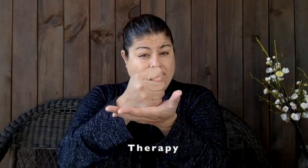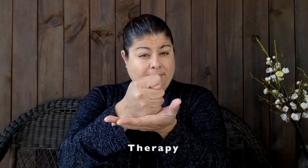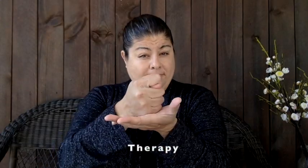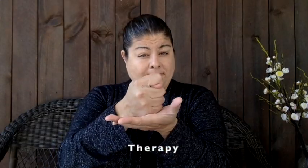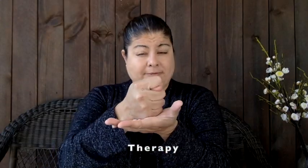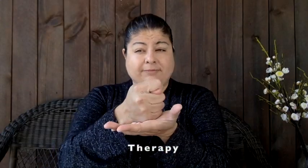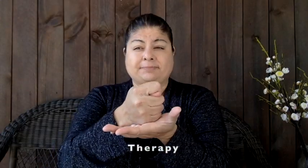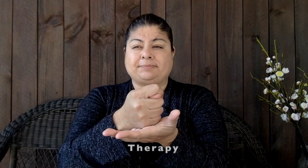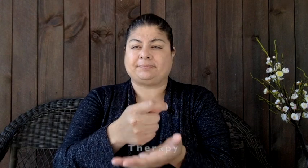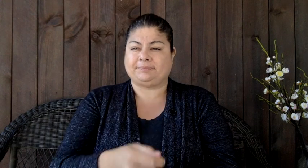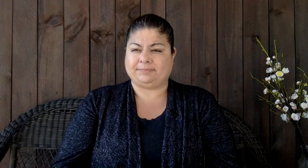therapy,